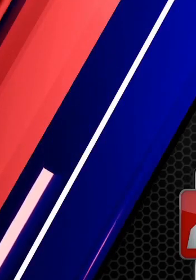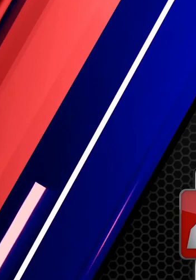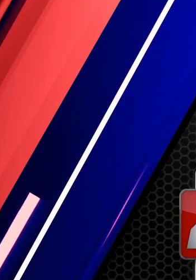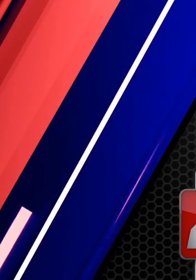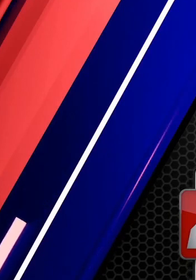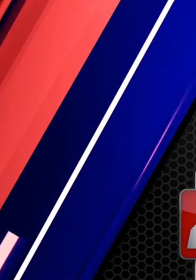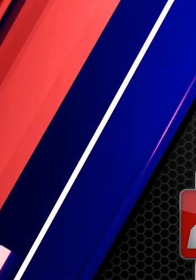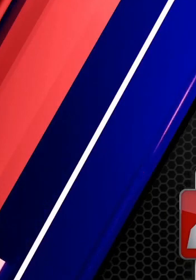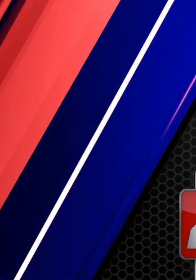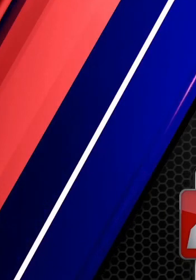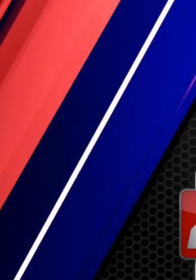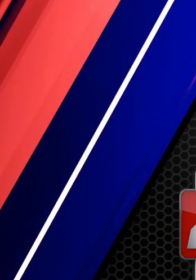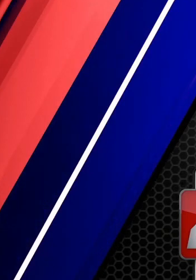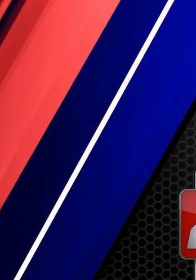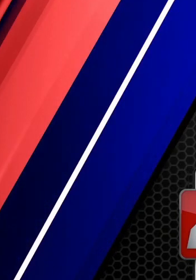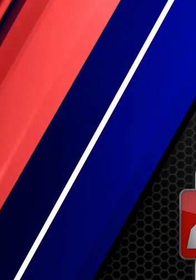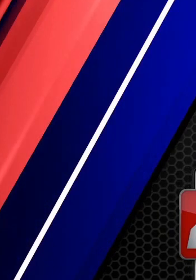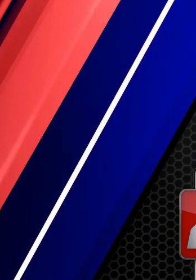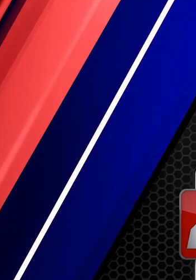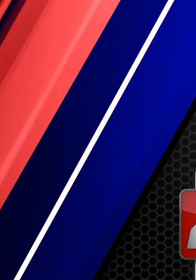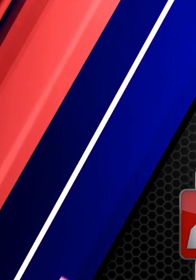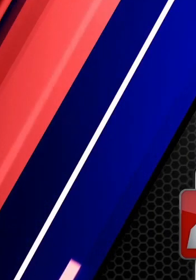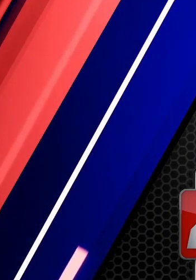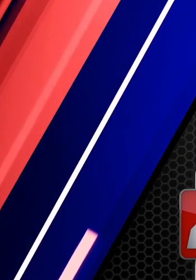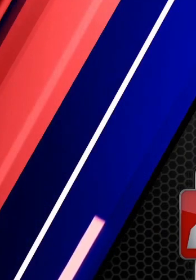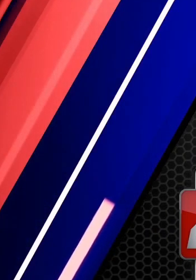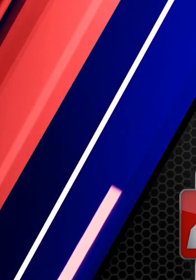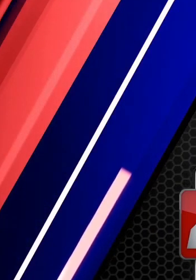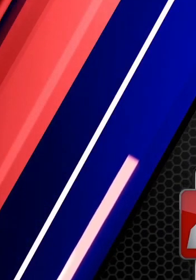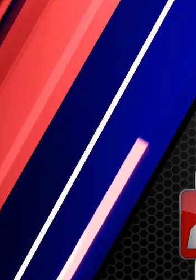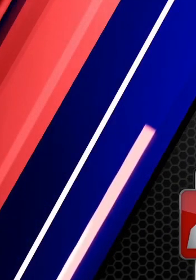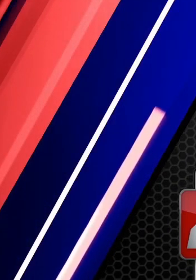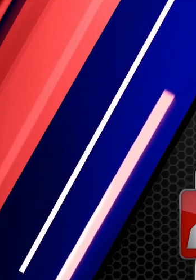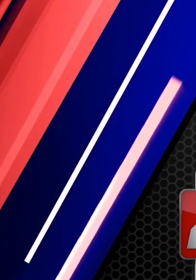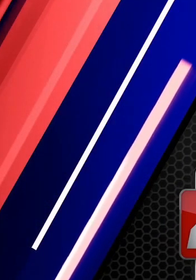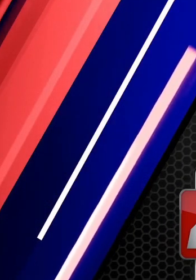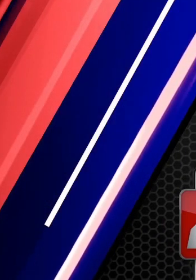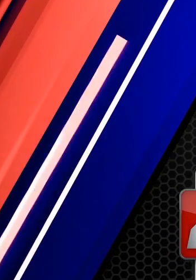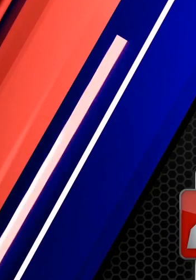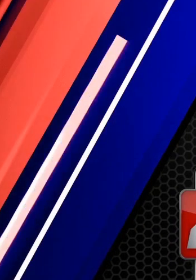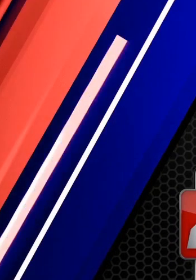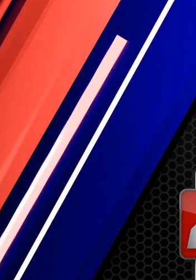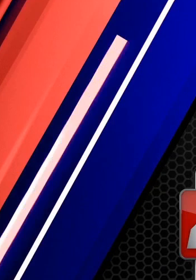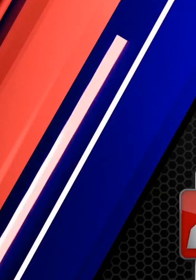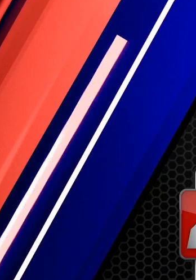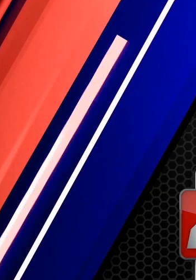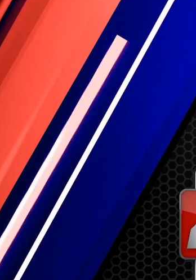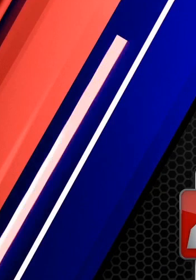Breaking news coverage from the combined newsrooms of KARK4 and Fox 16.